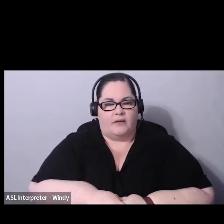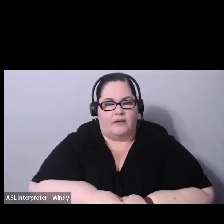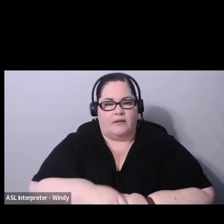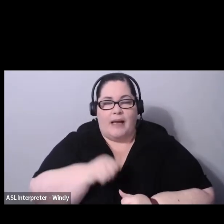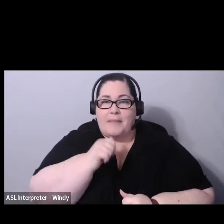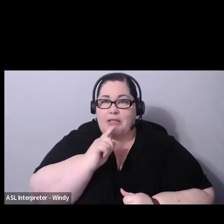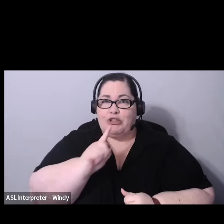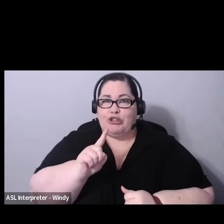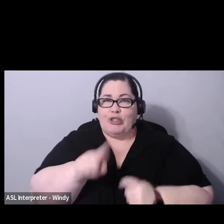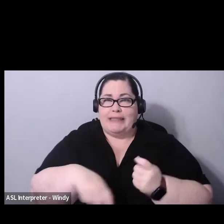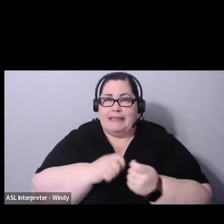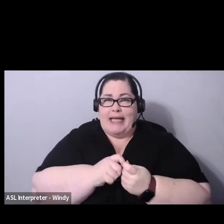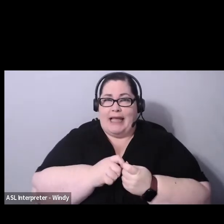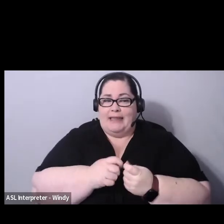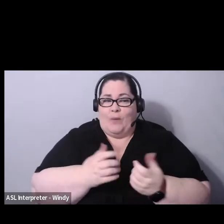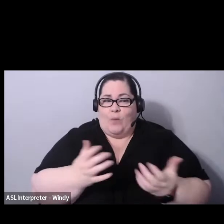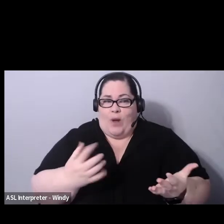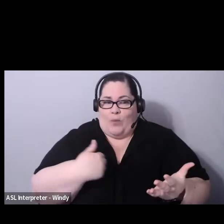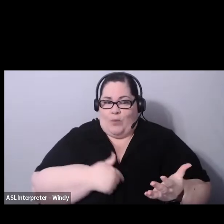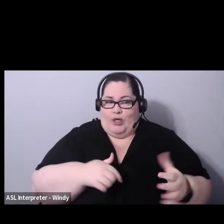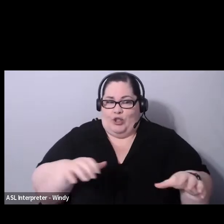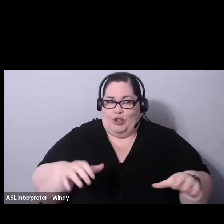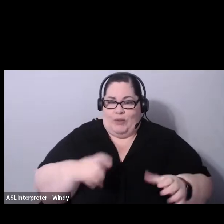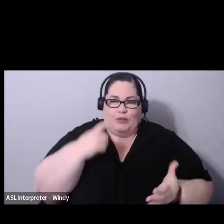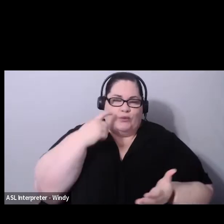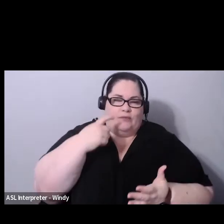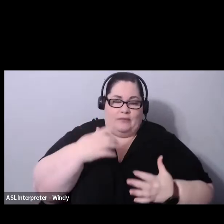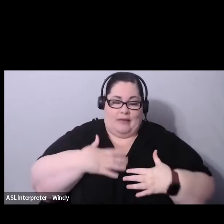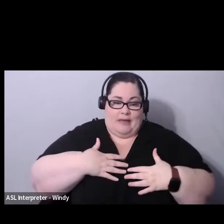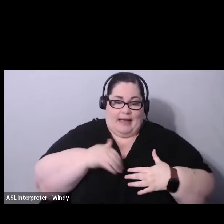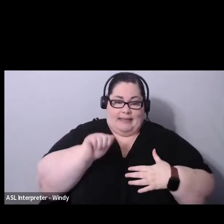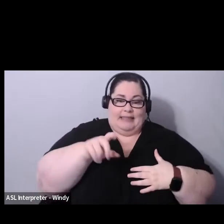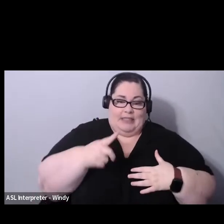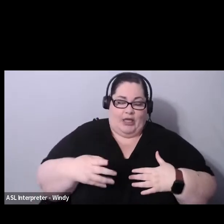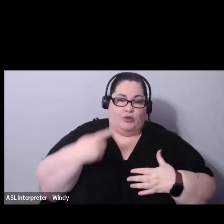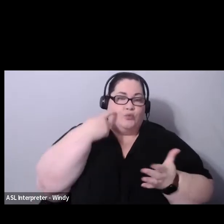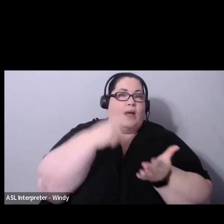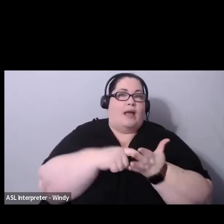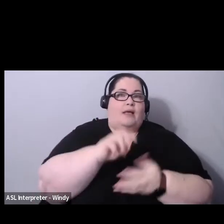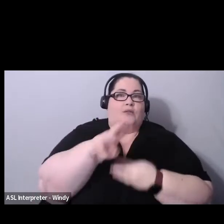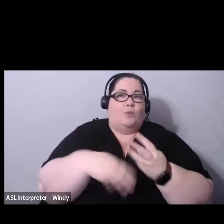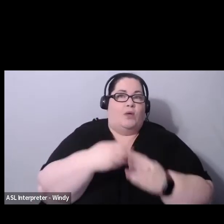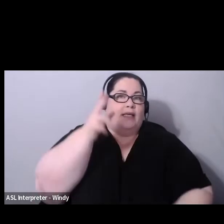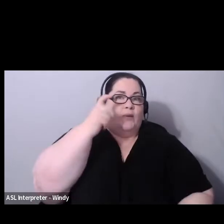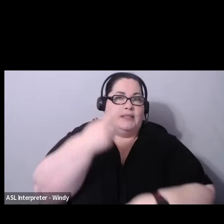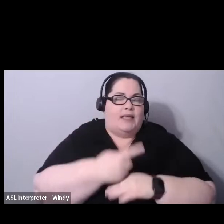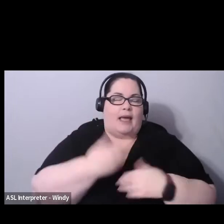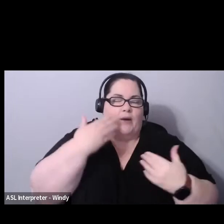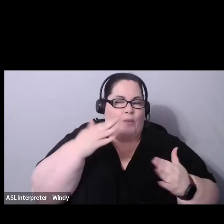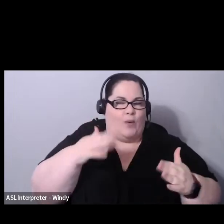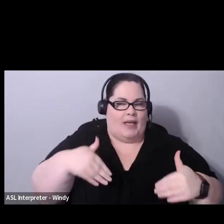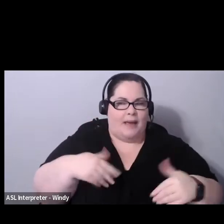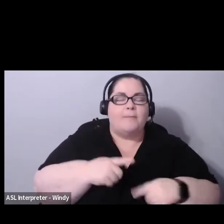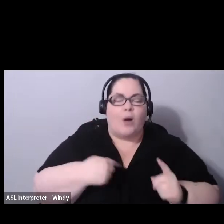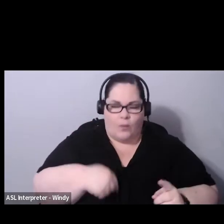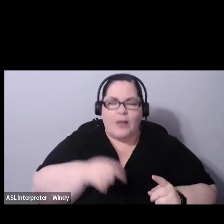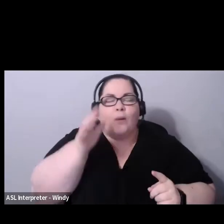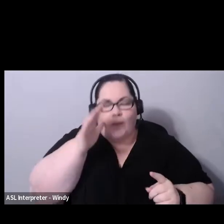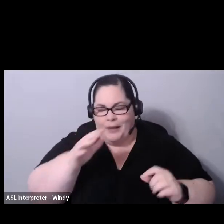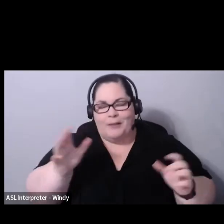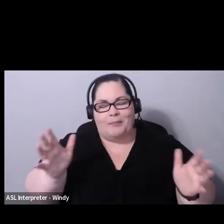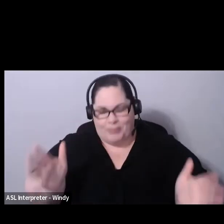what we will be doing to recognize World Hearing Day. We for sure will promote